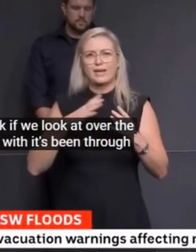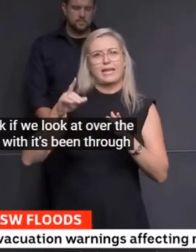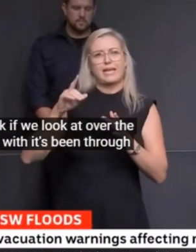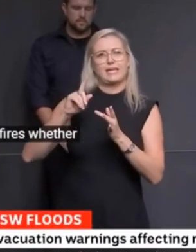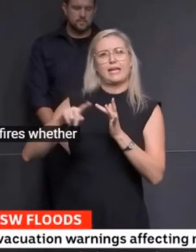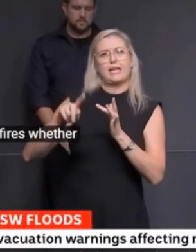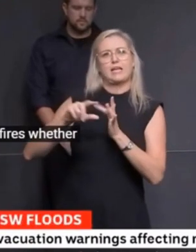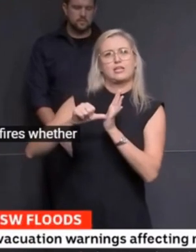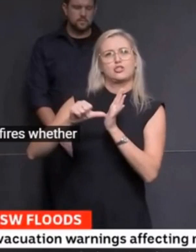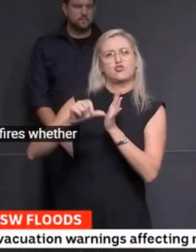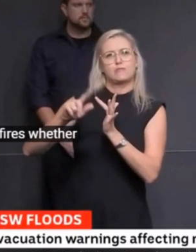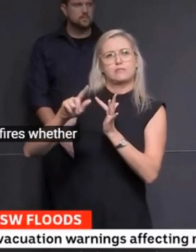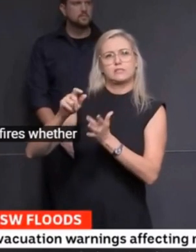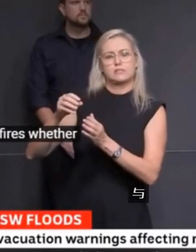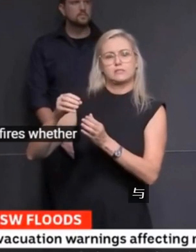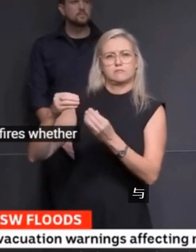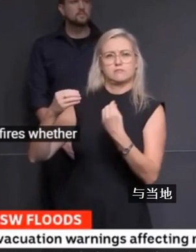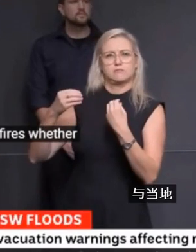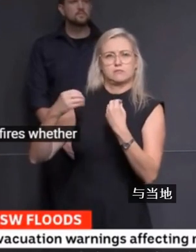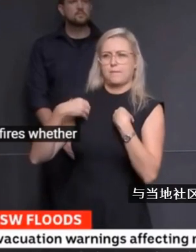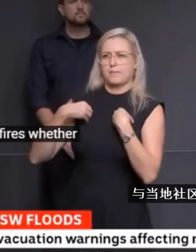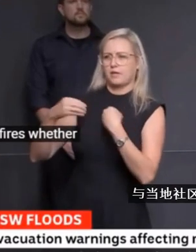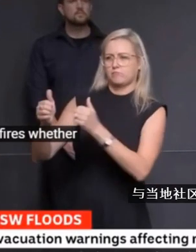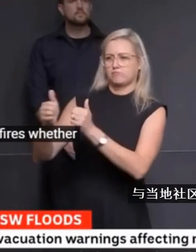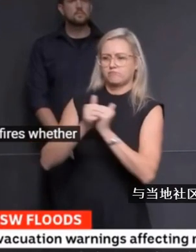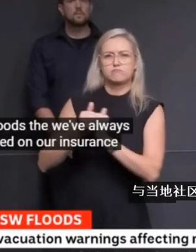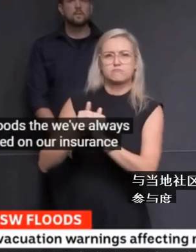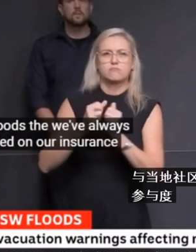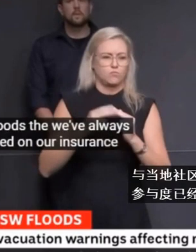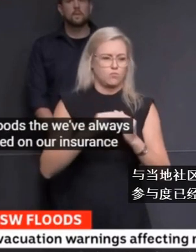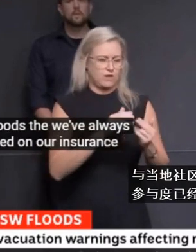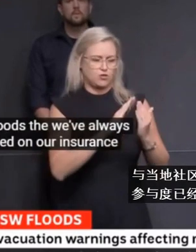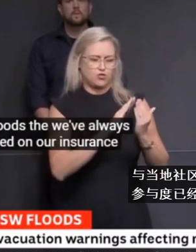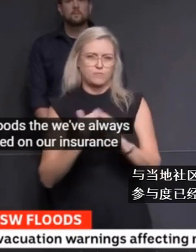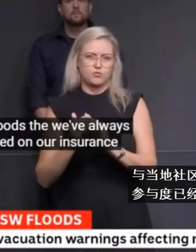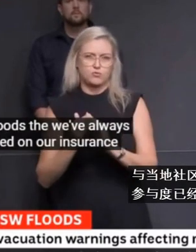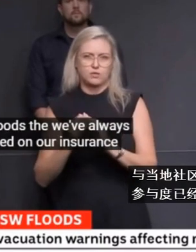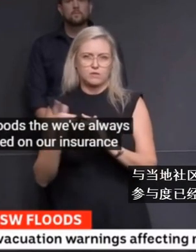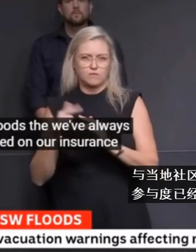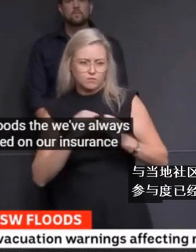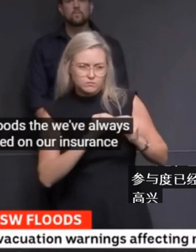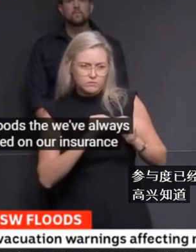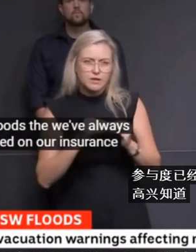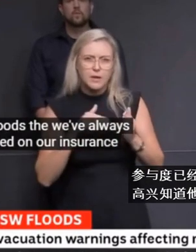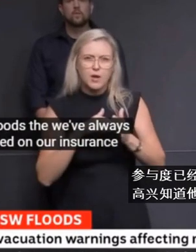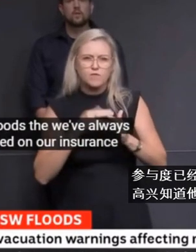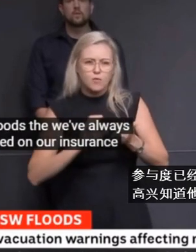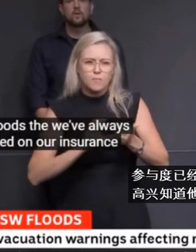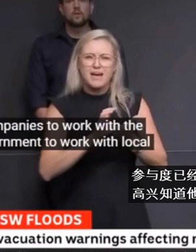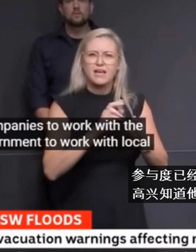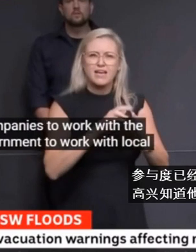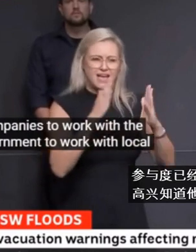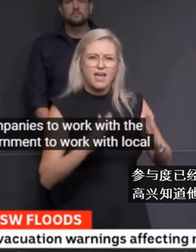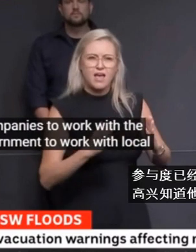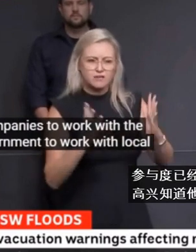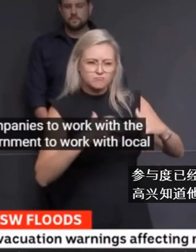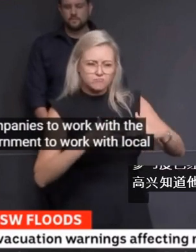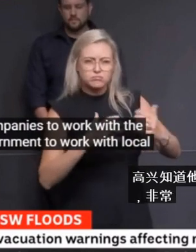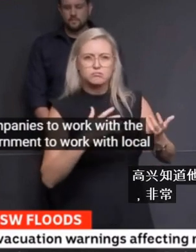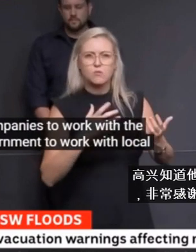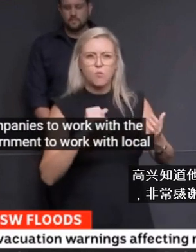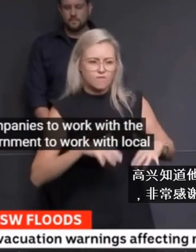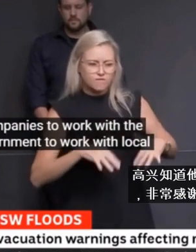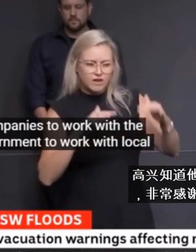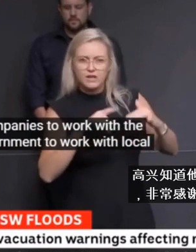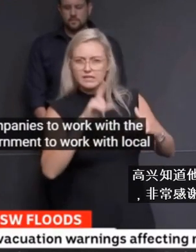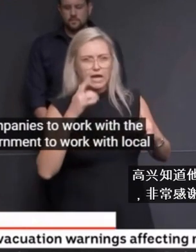our insurance companies to work with the government, to work with local communities. That engagement is already there. I'm pleased to know they'll be going up this week.